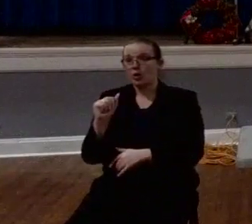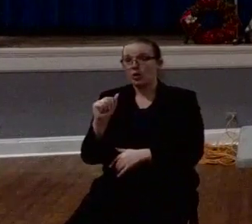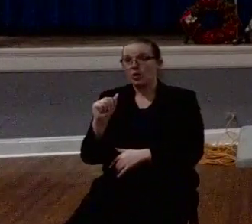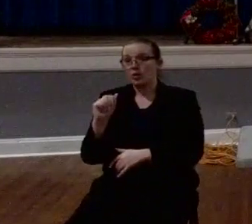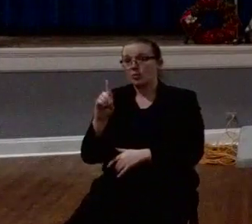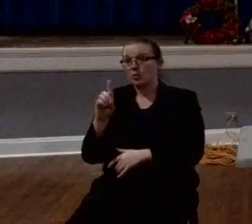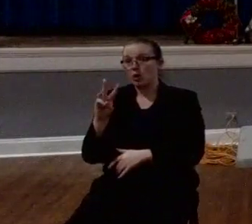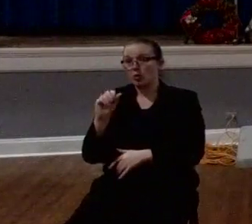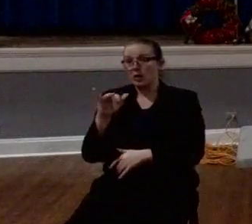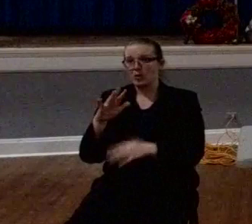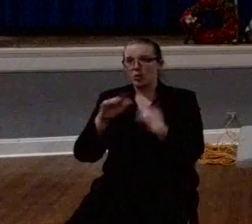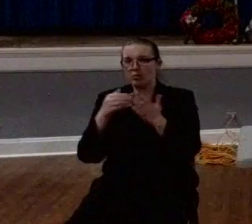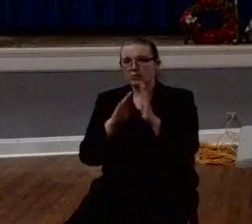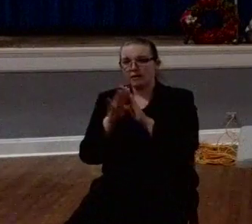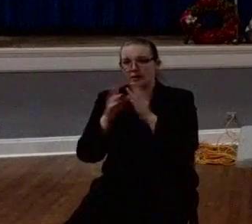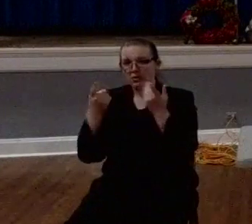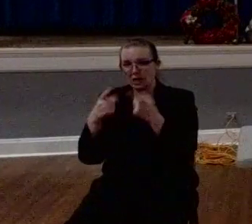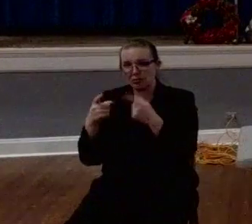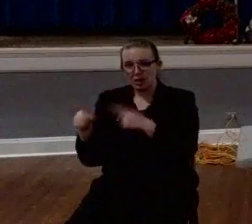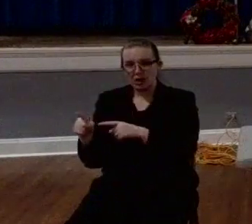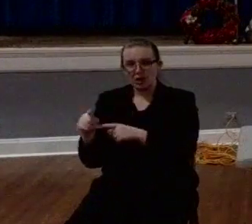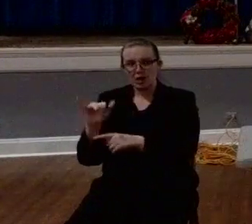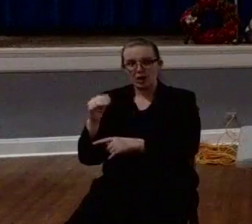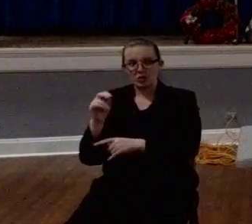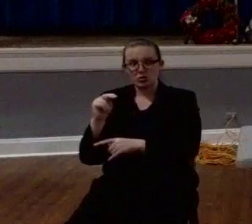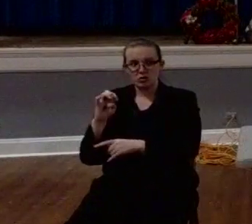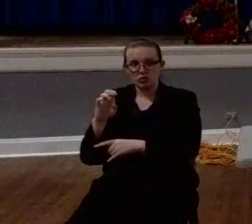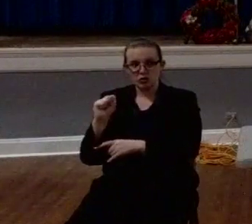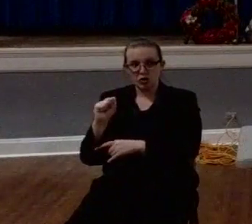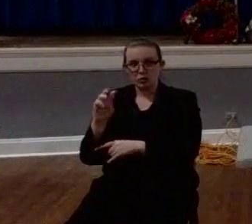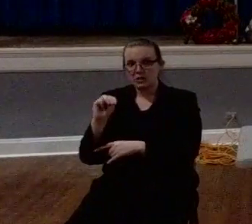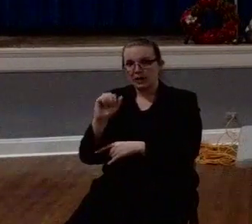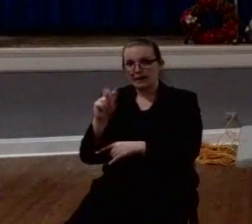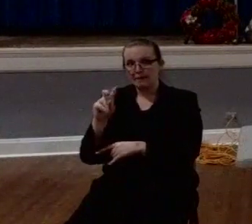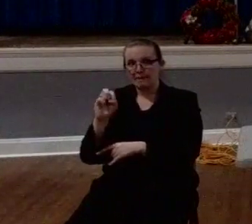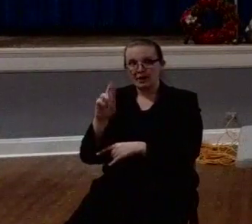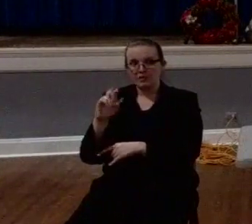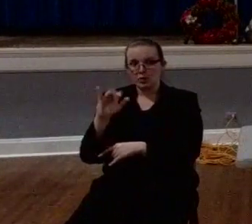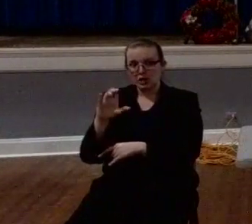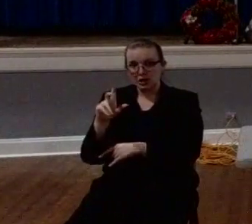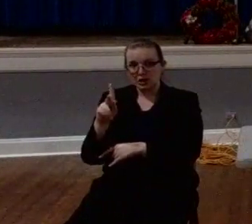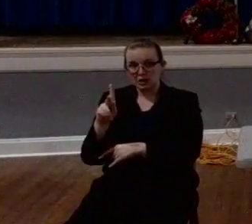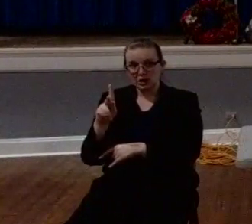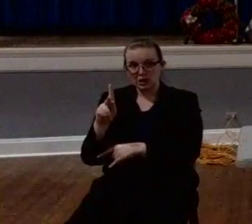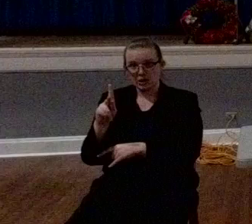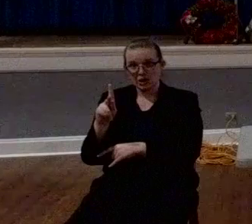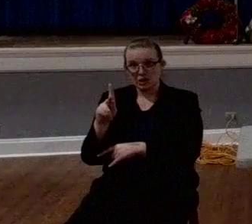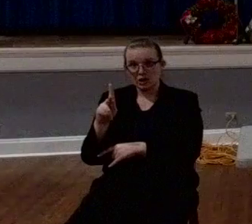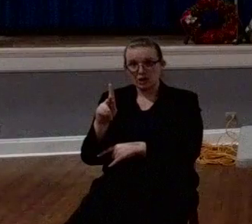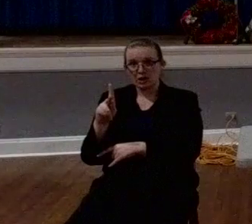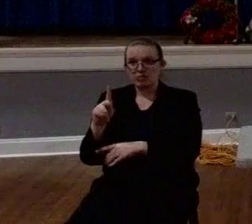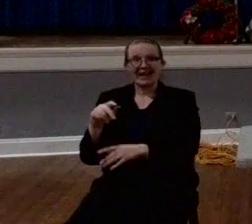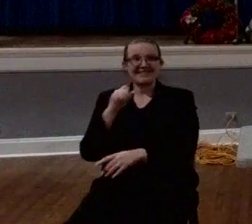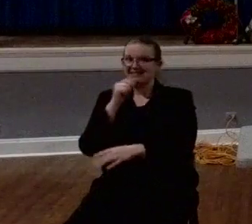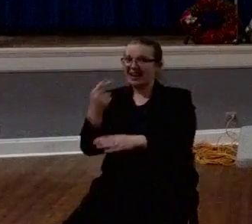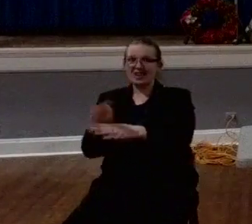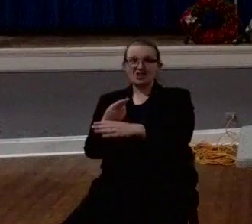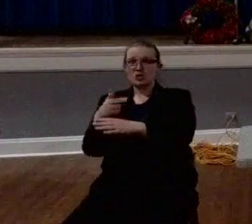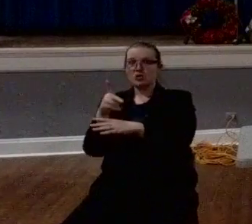development is going on right now at Reddit Jones Maverick. That's a totally unused